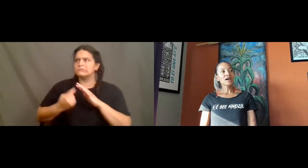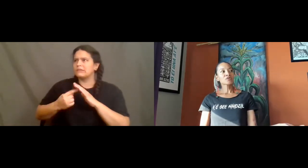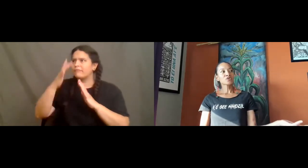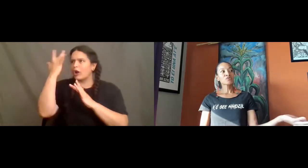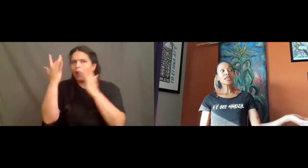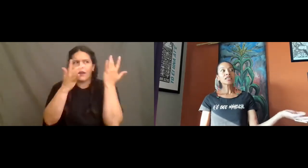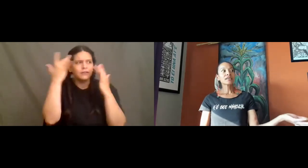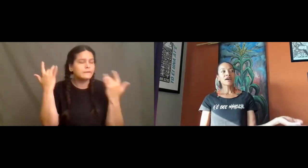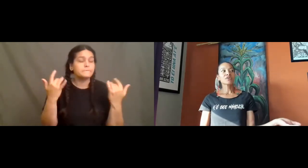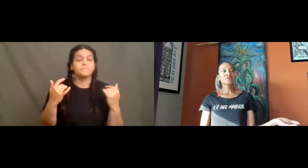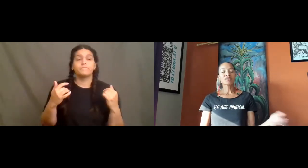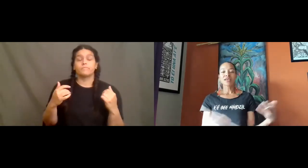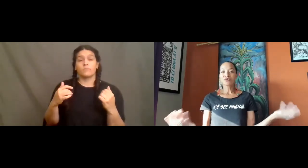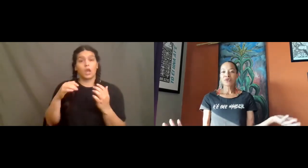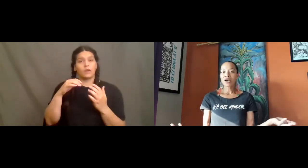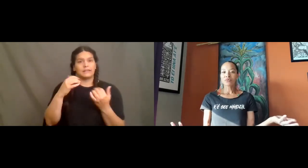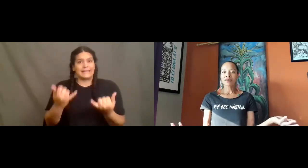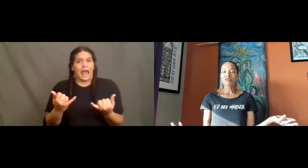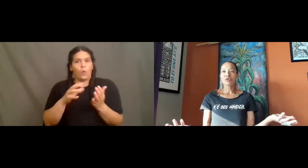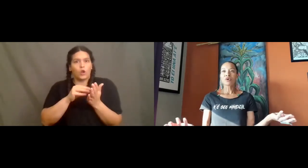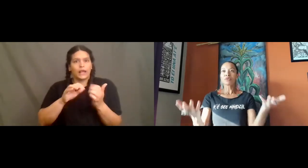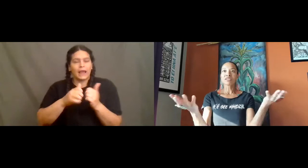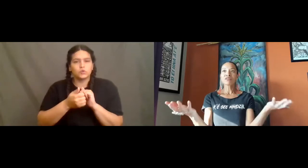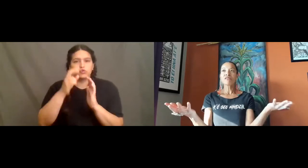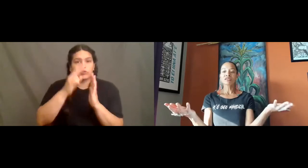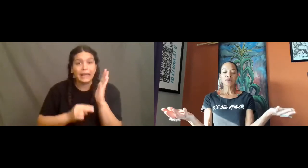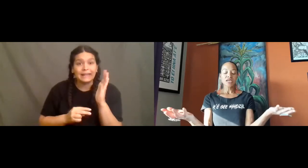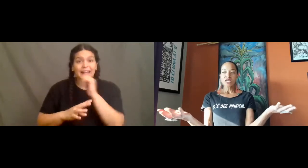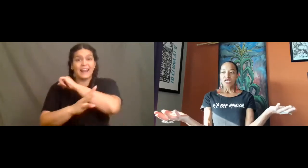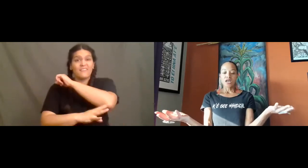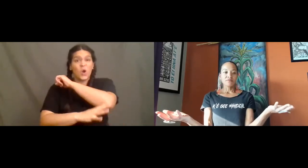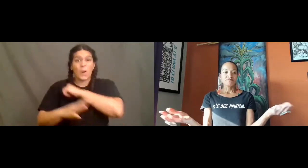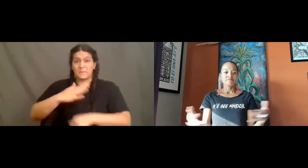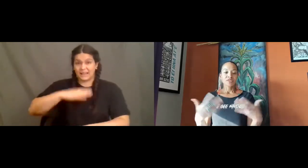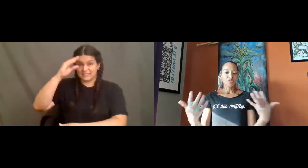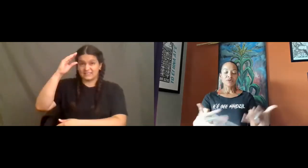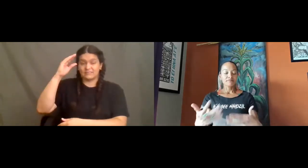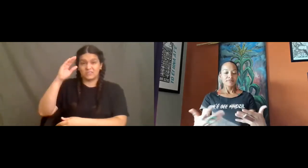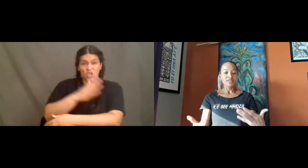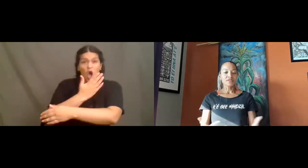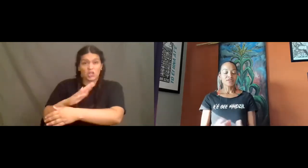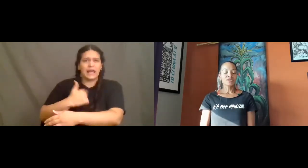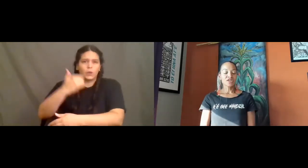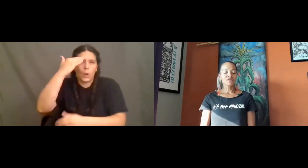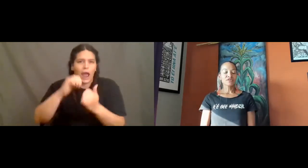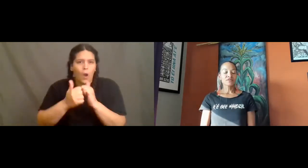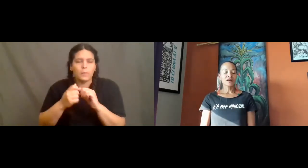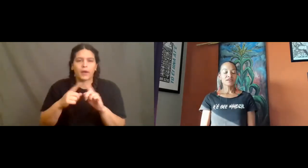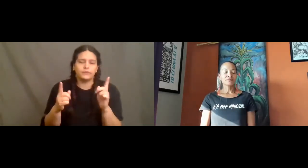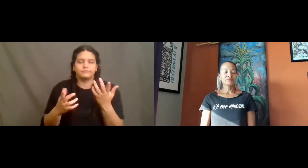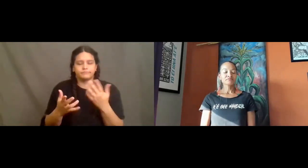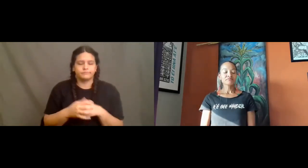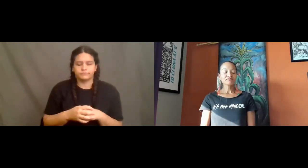how to read in Navajo, because I don't know how to read in Navajo, only my songs, but you know, but in general,